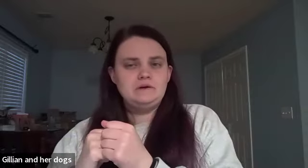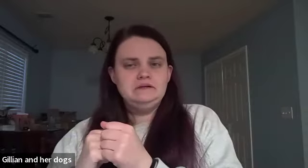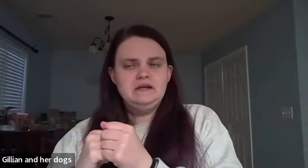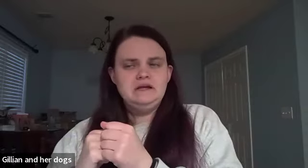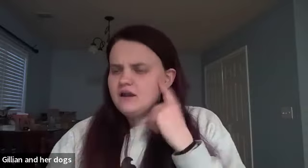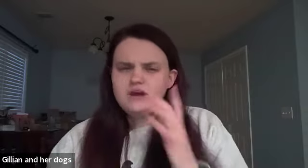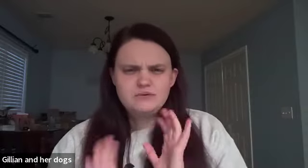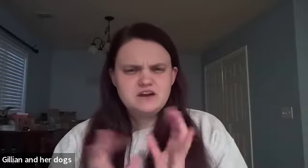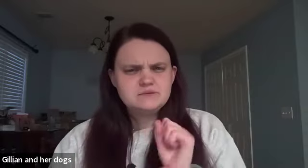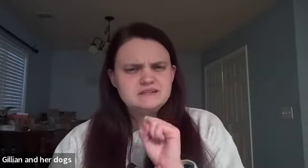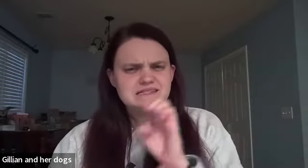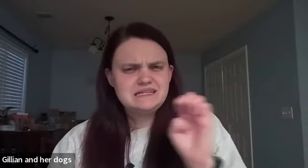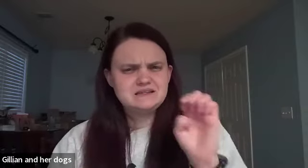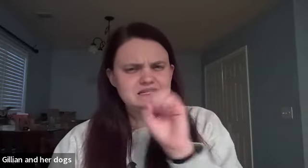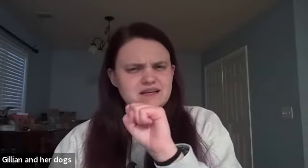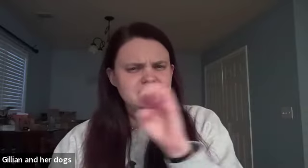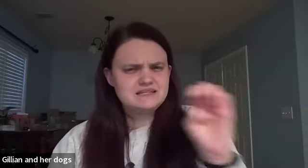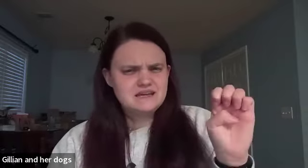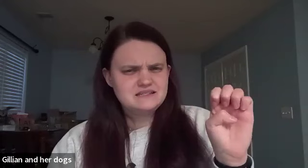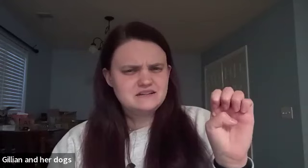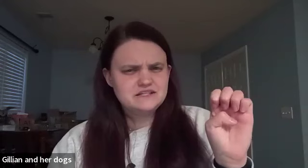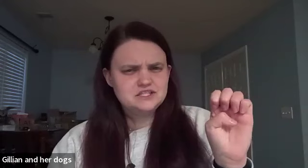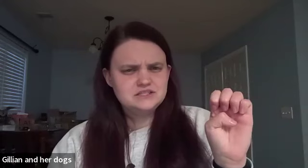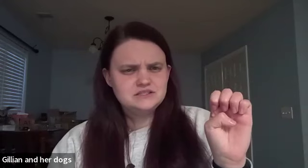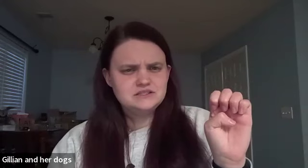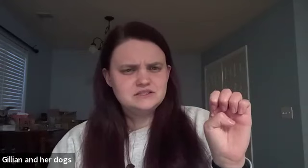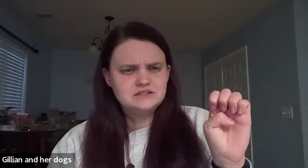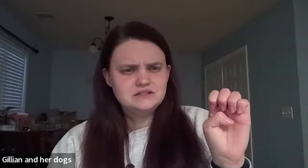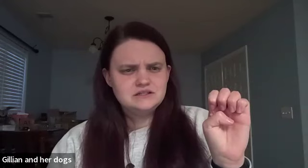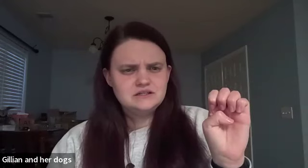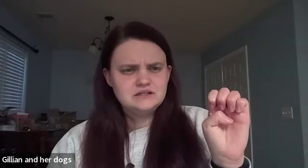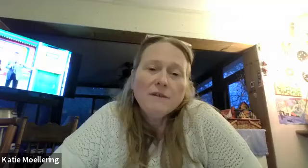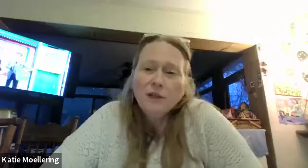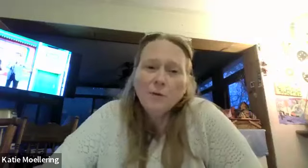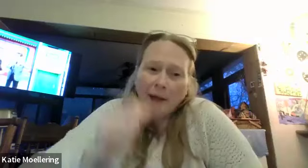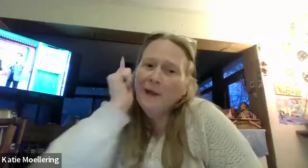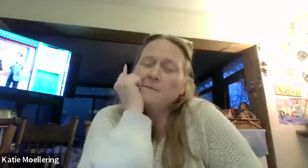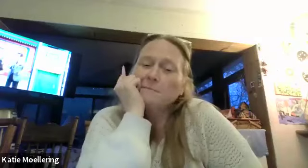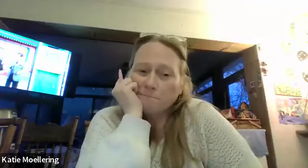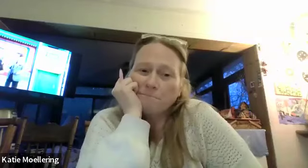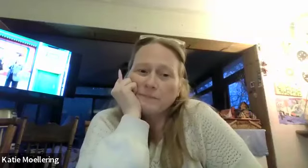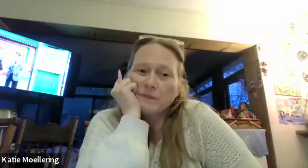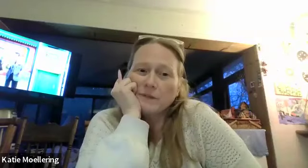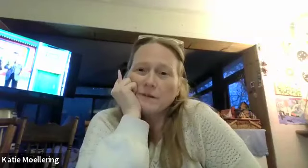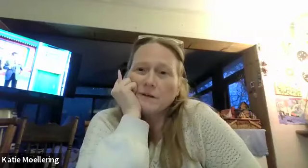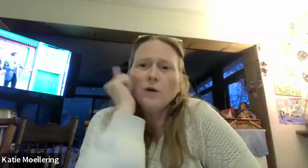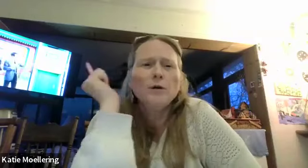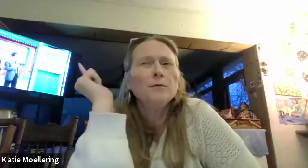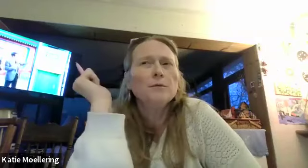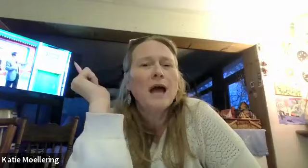more, I don't know. Have we talked about like signing exact English? We have a little bit. So, Um,